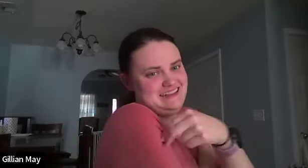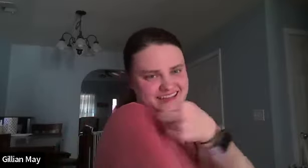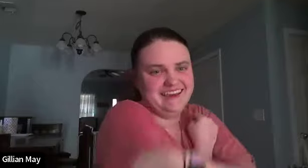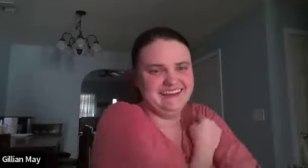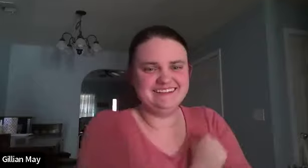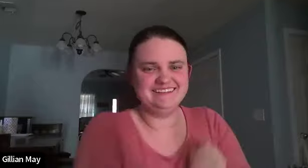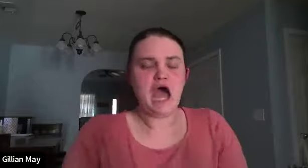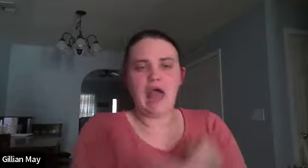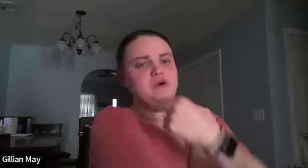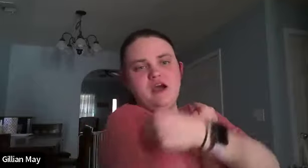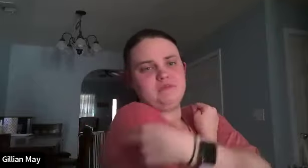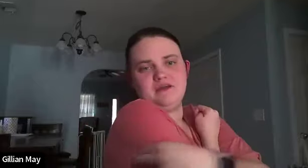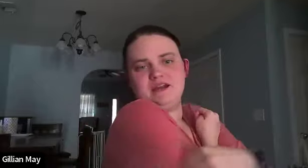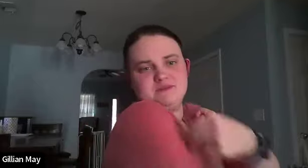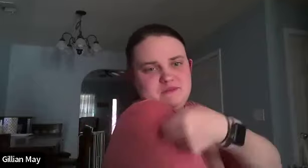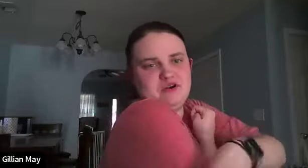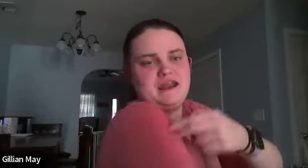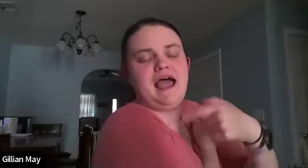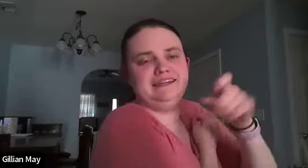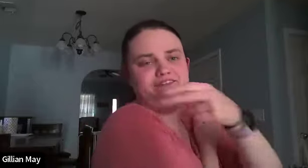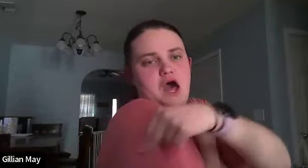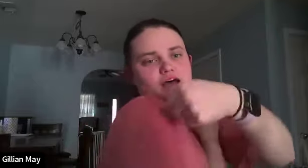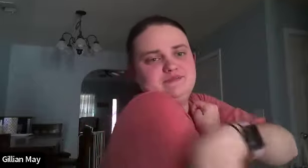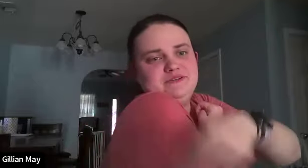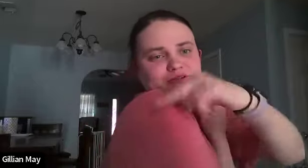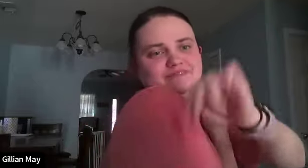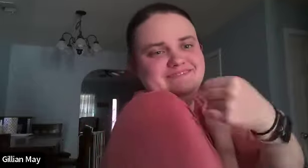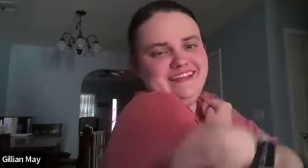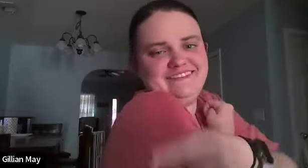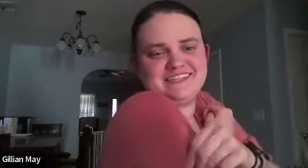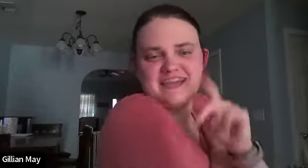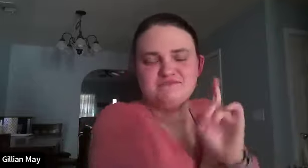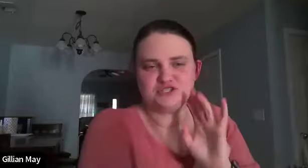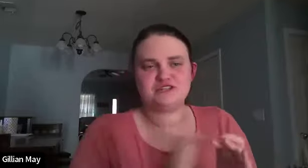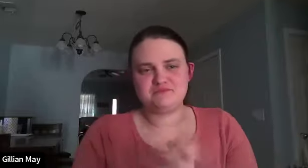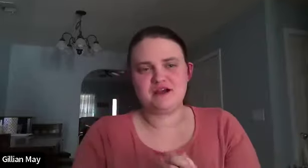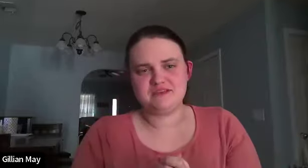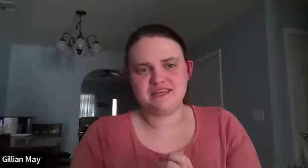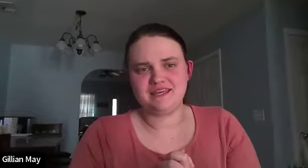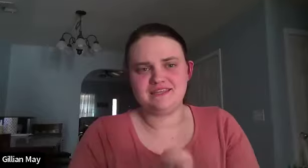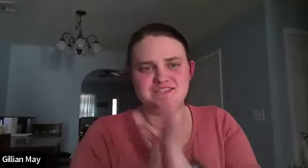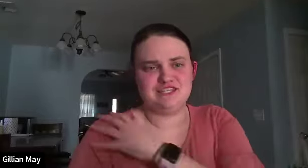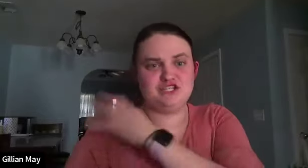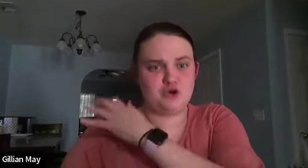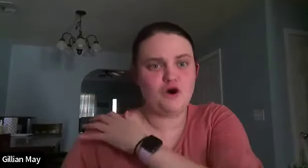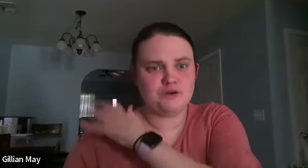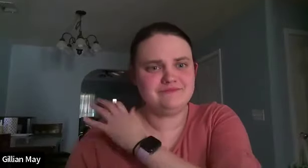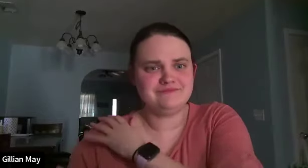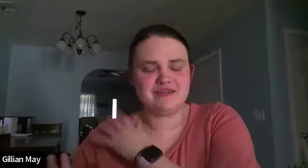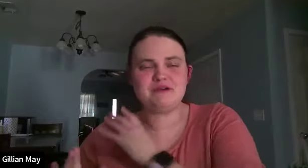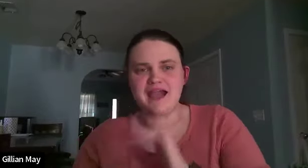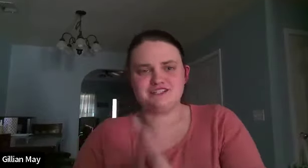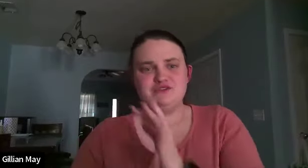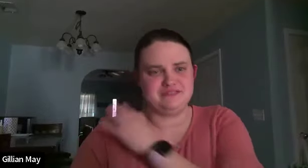signing. I would not be coming up to people going, I need the hospital like this. I'm sure they'd probably be like, is it your arm? They would ask you, is this